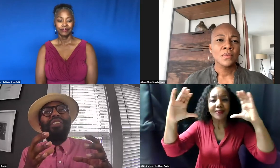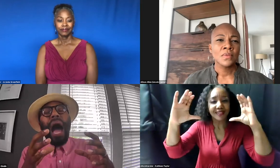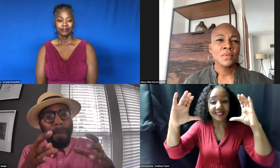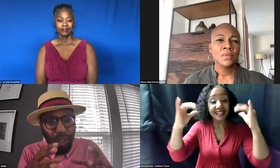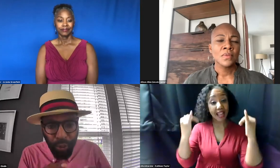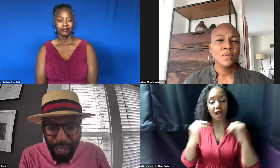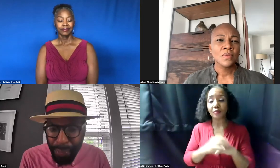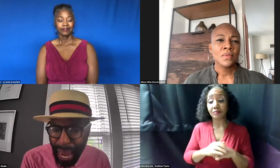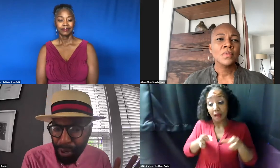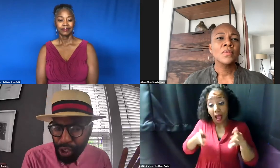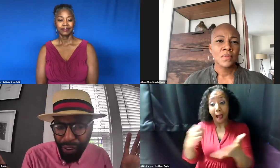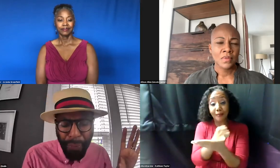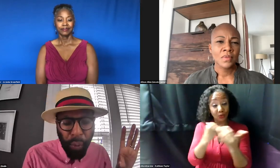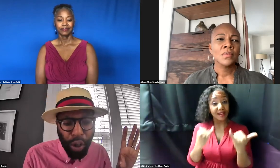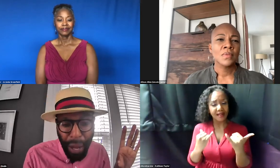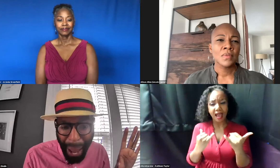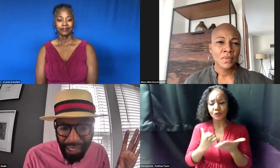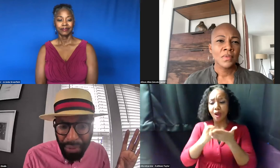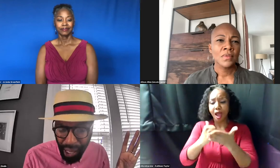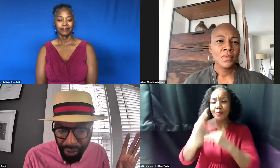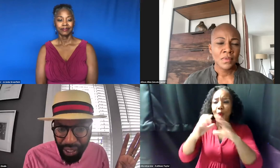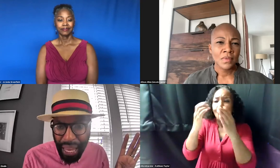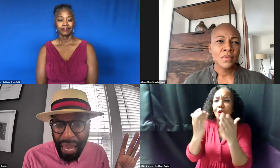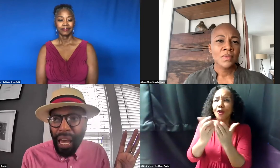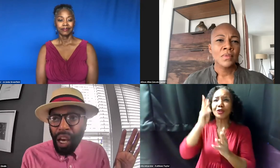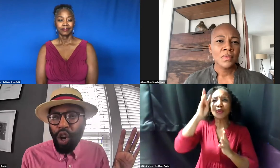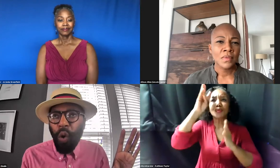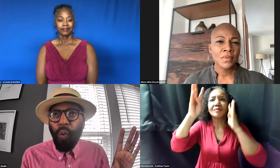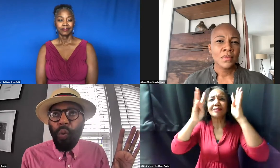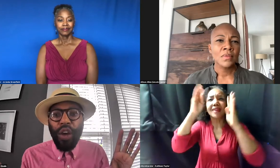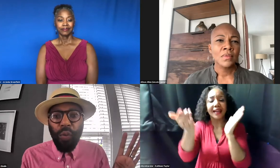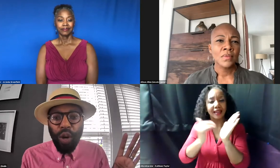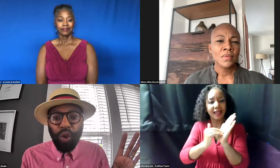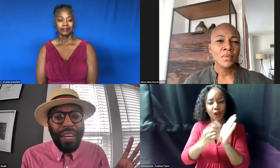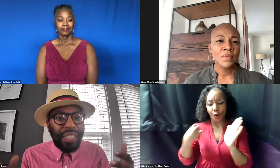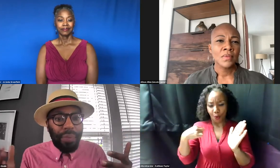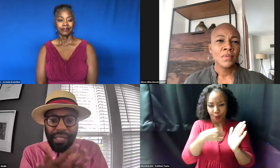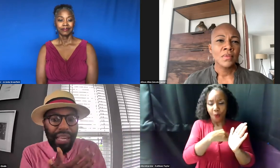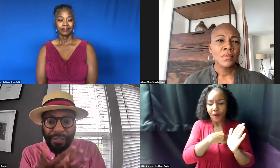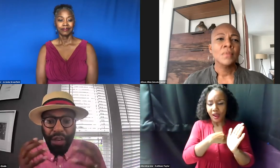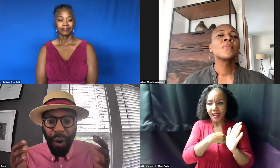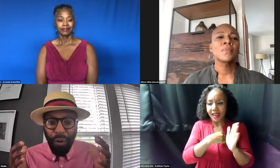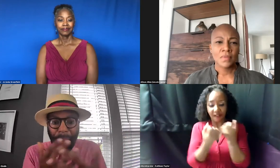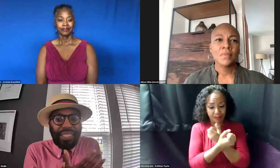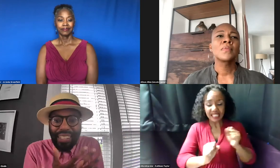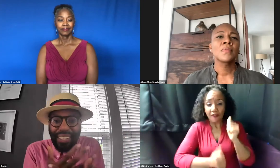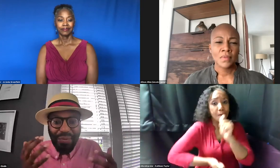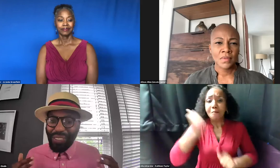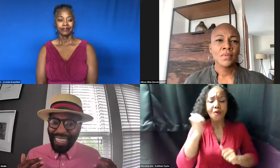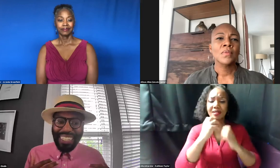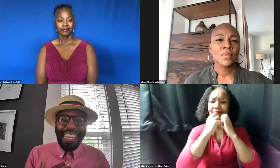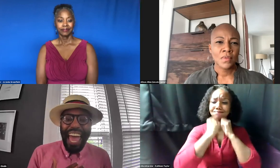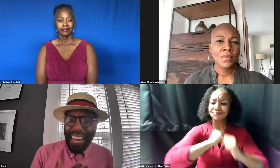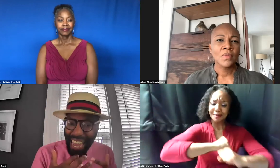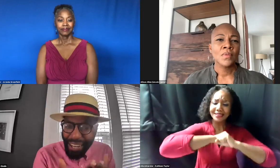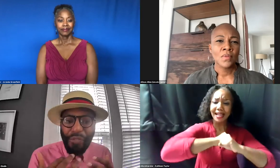have this opportunity to be able to sort of help the world reimagine themselves, you know, we are the ones who need to be saved the most and protected the